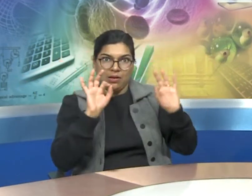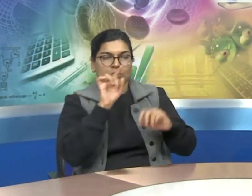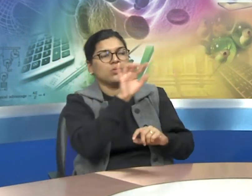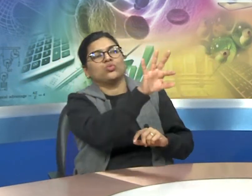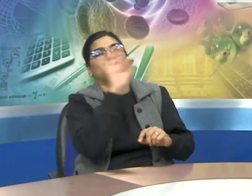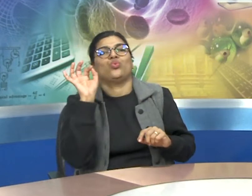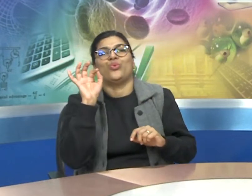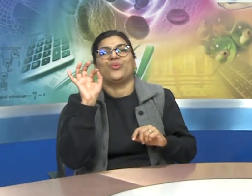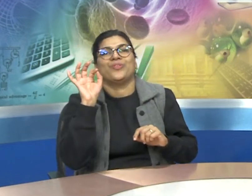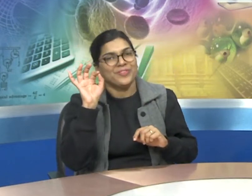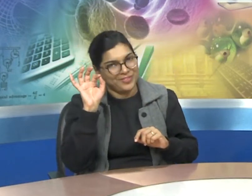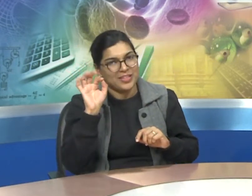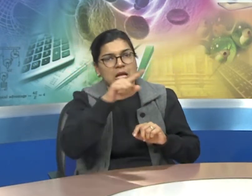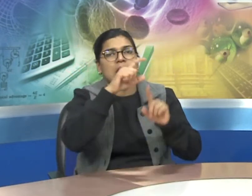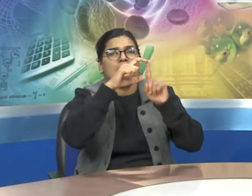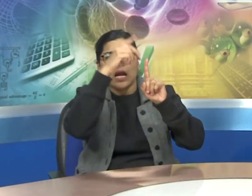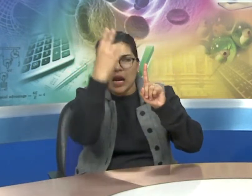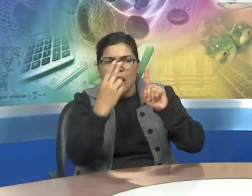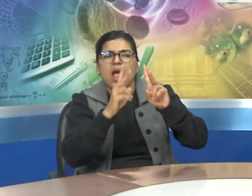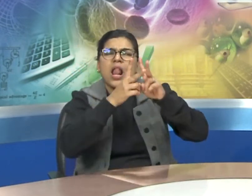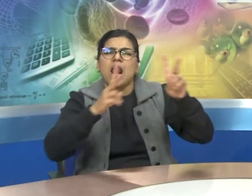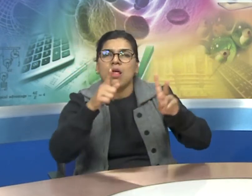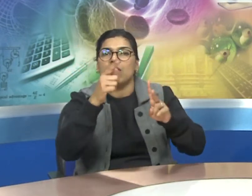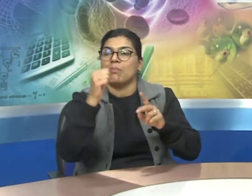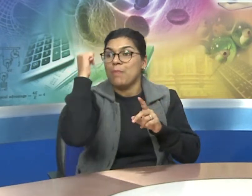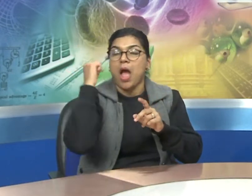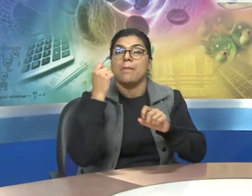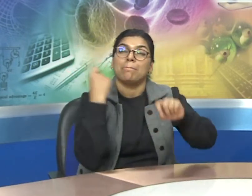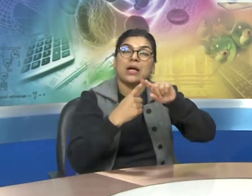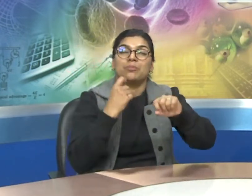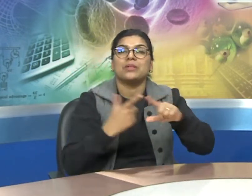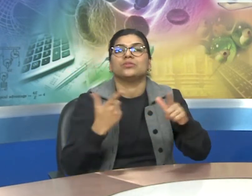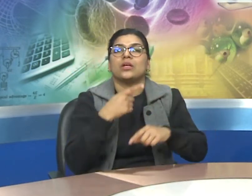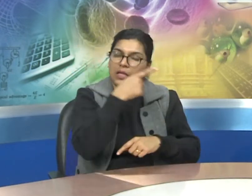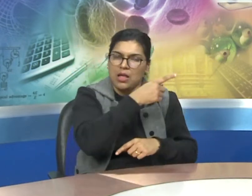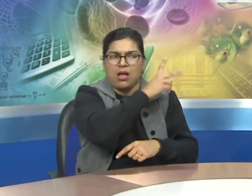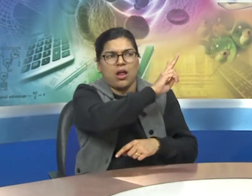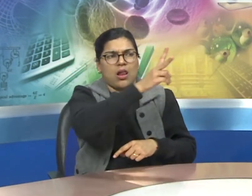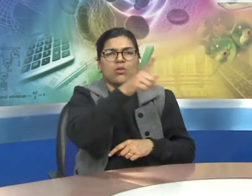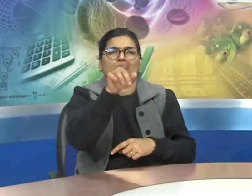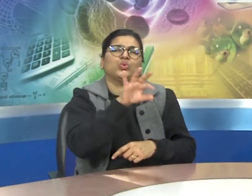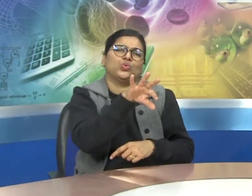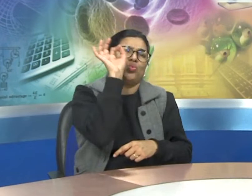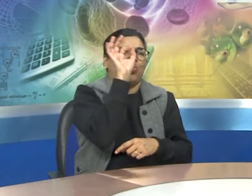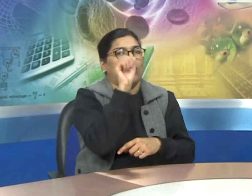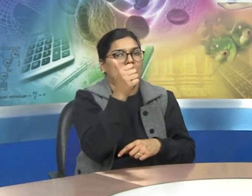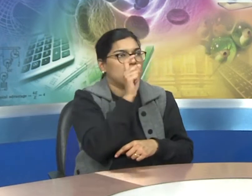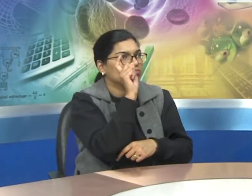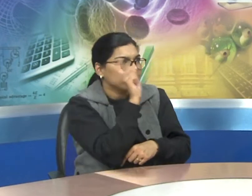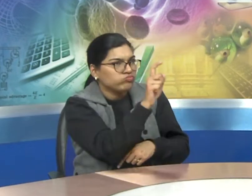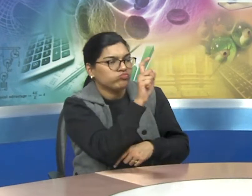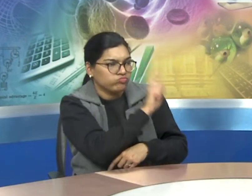we can choose the color. Any design background, any design template we can